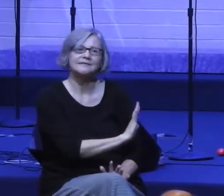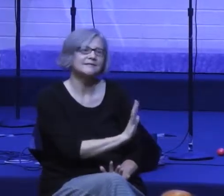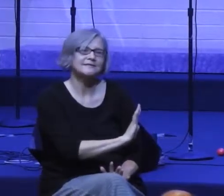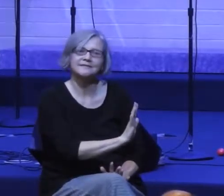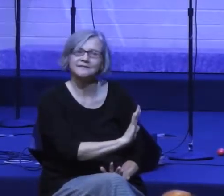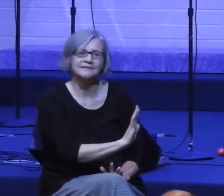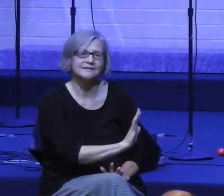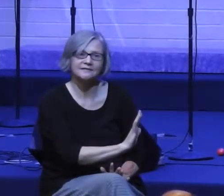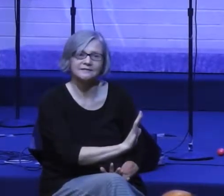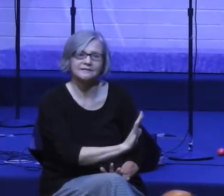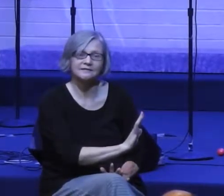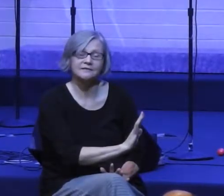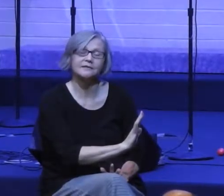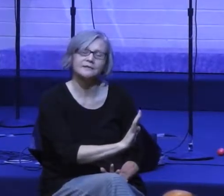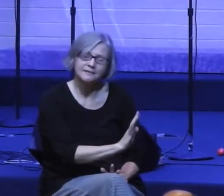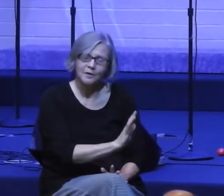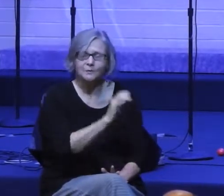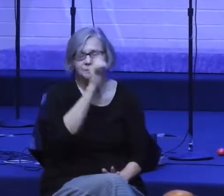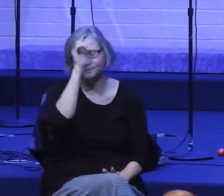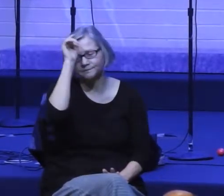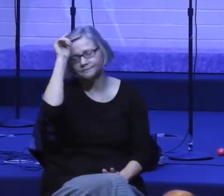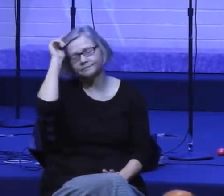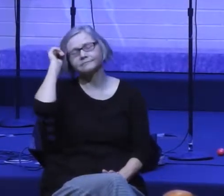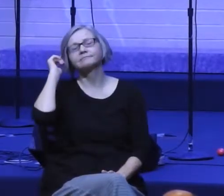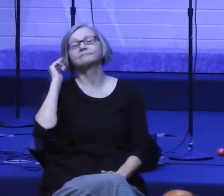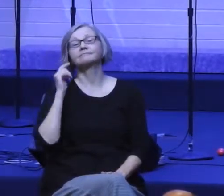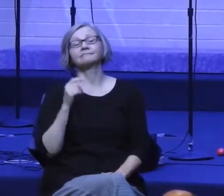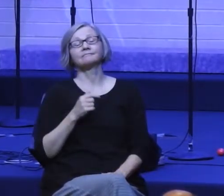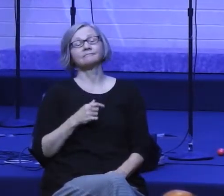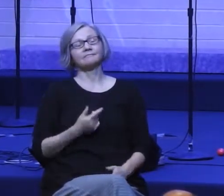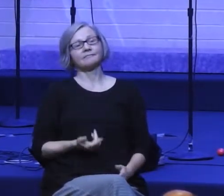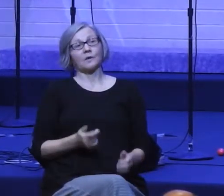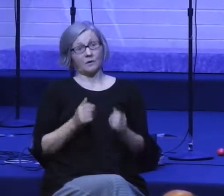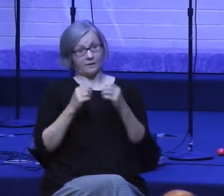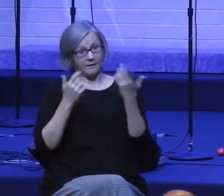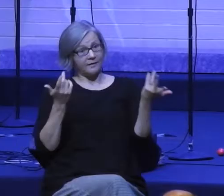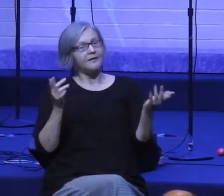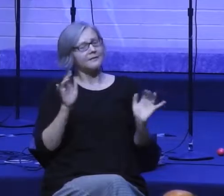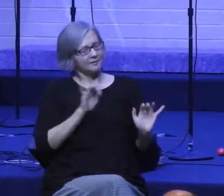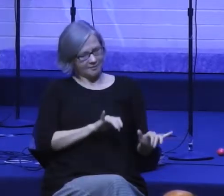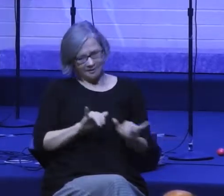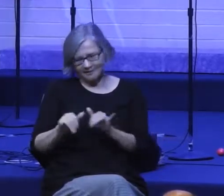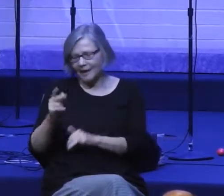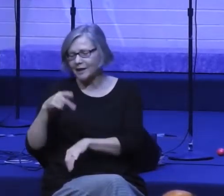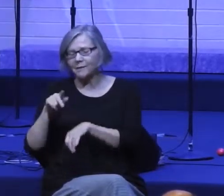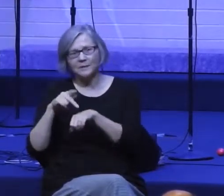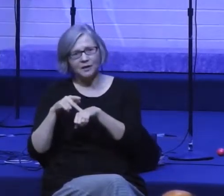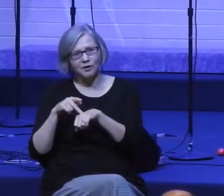this, Jesus! I'm going to put my sword above all right now.